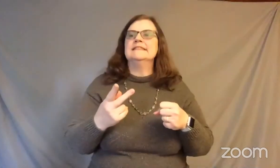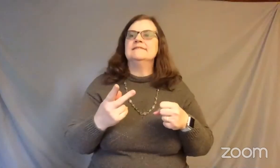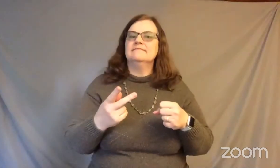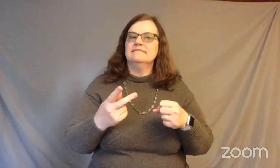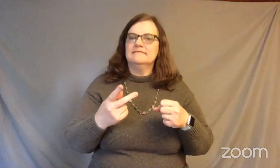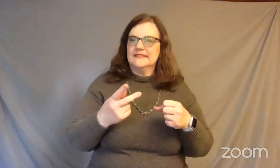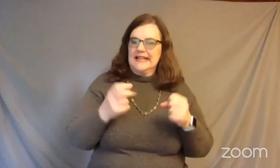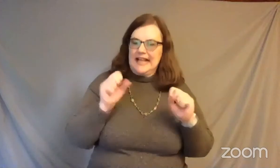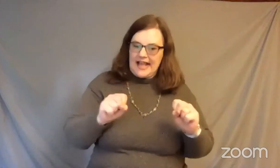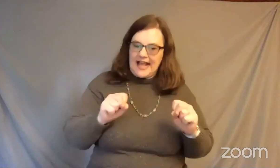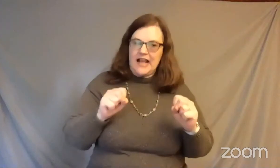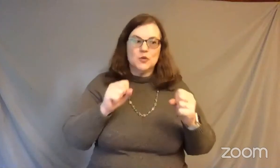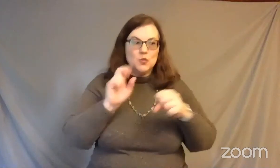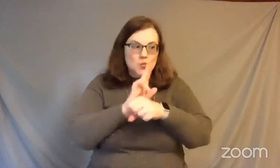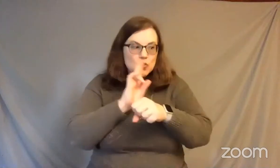In summary,